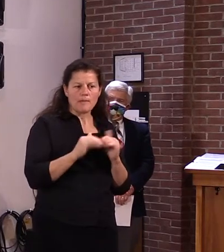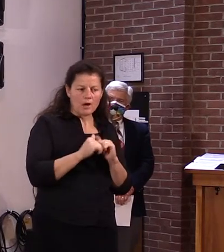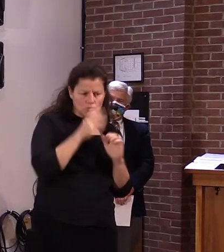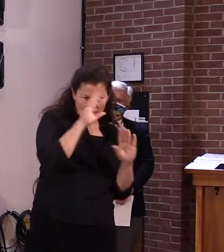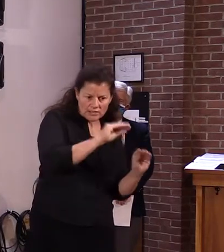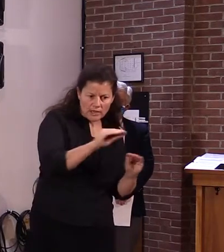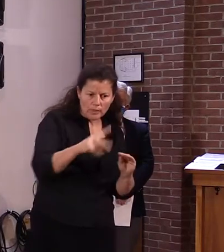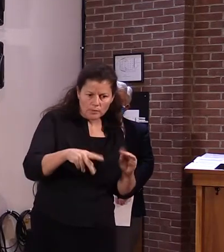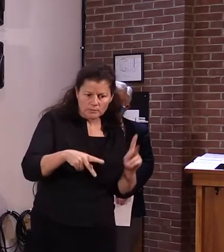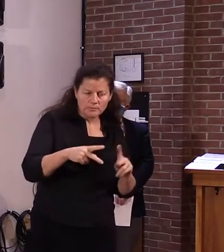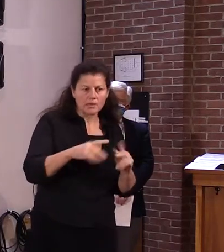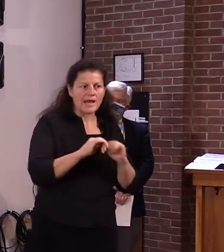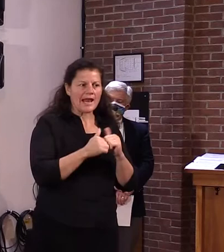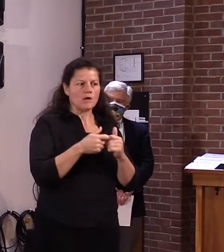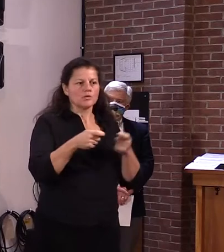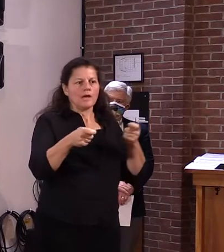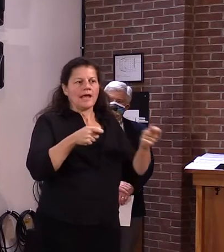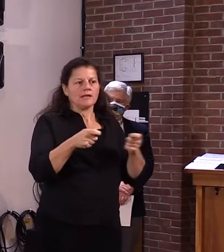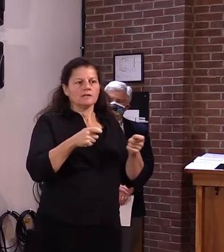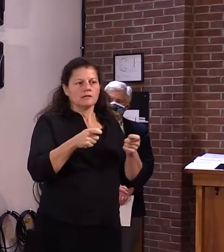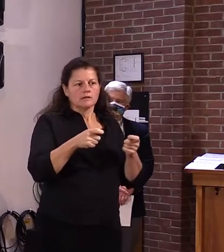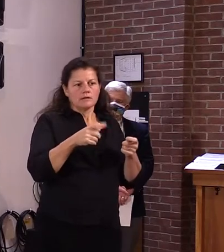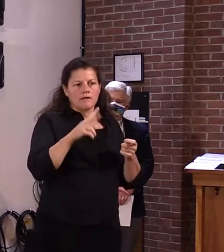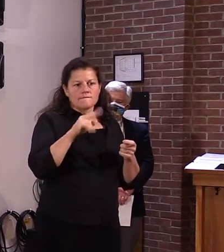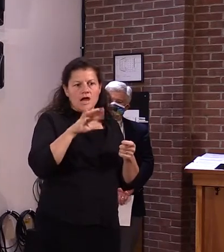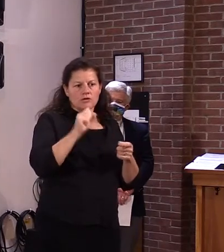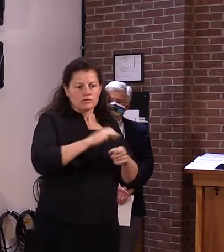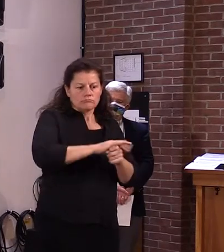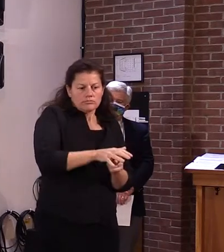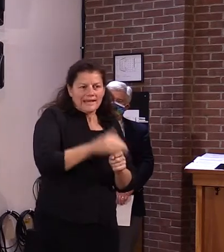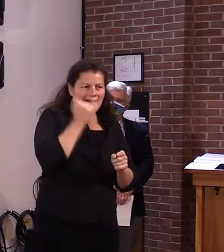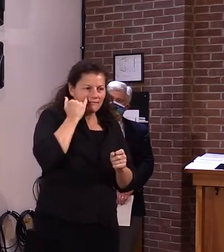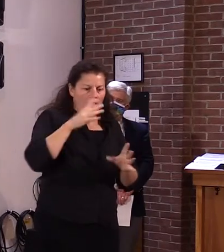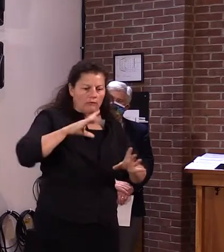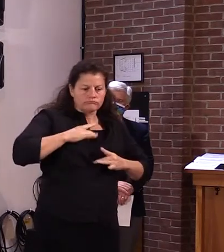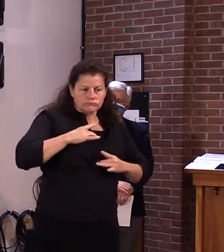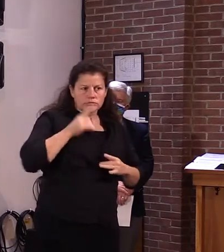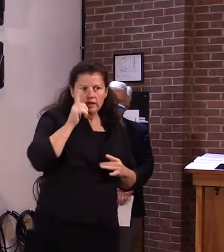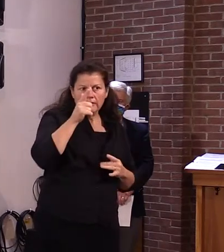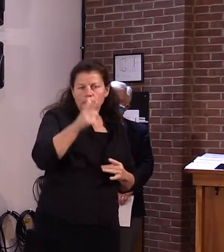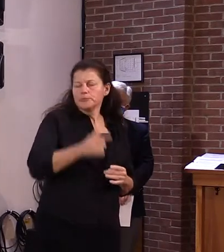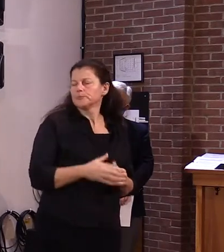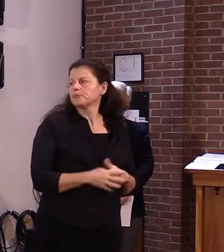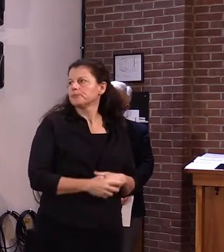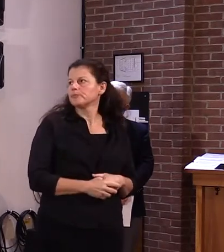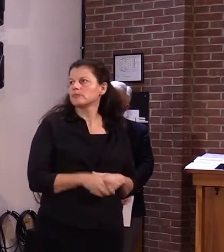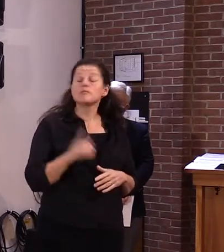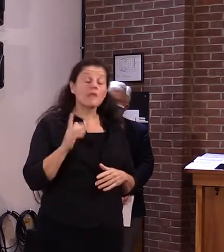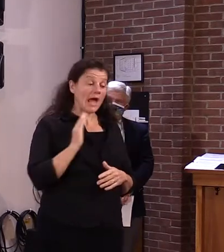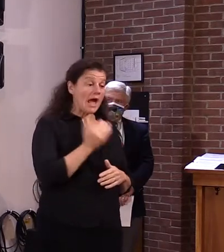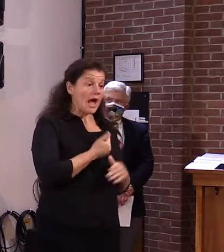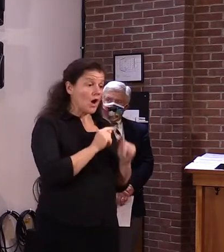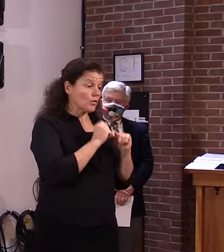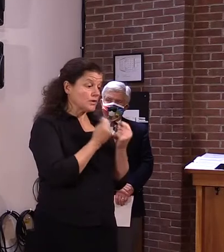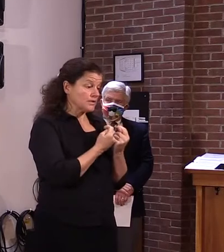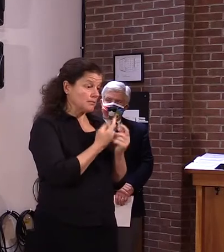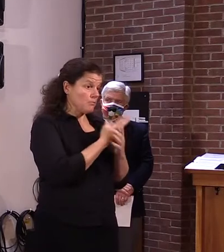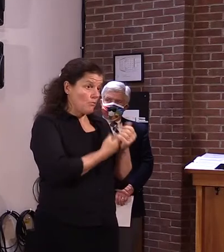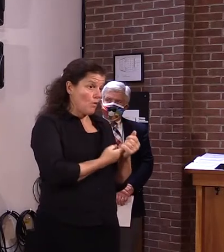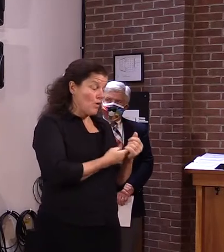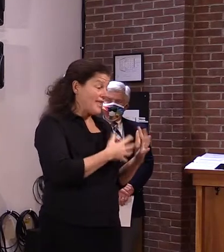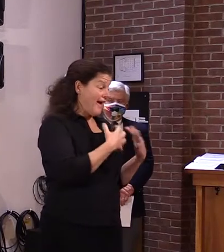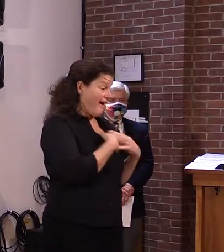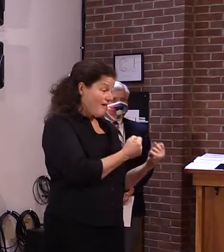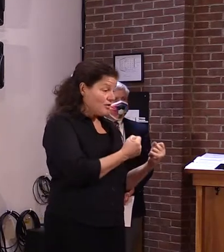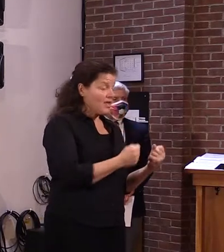virus. Yeah, good question. So obviously our team, both from health and agriculture, were